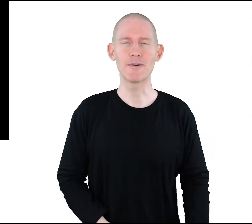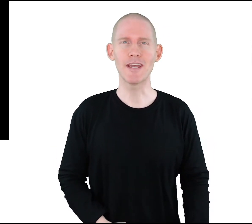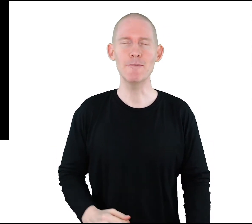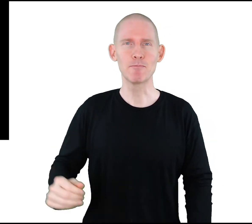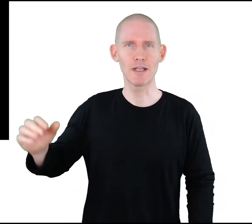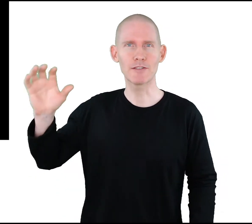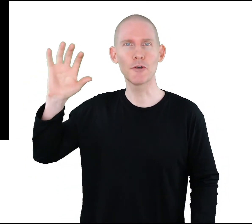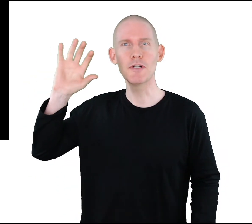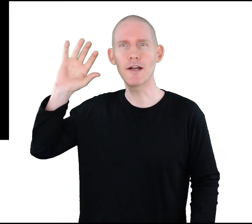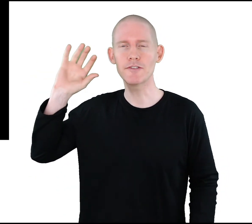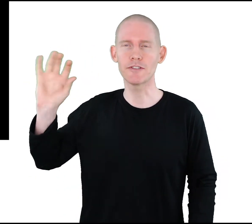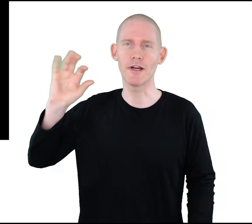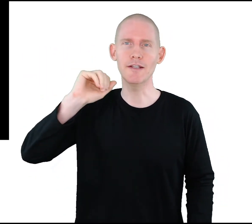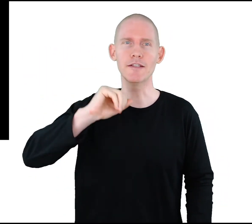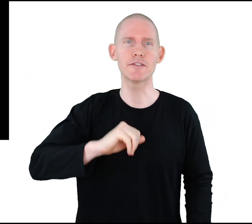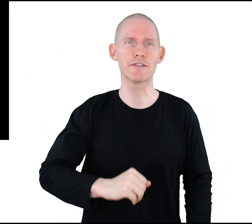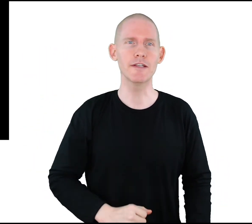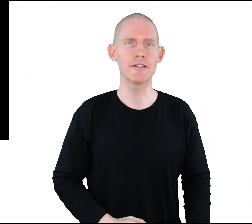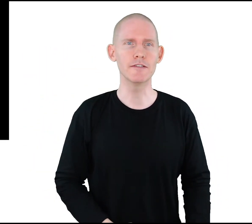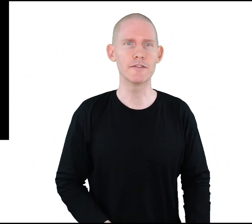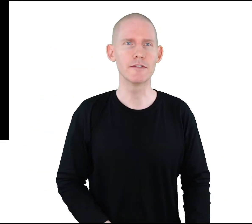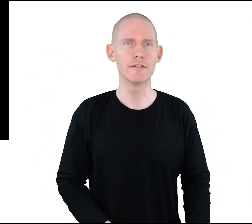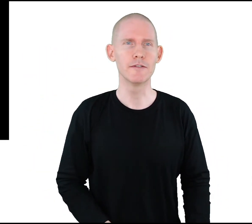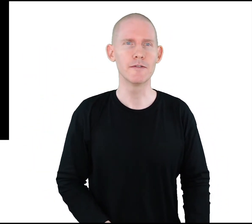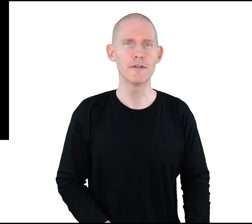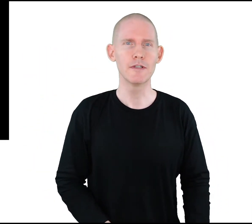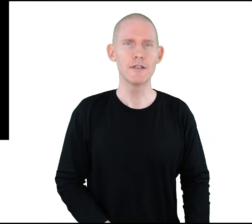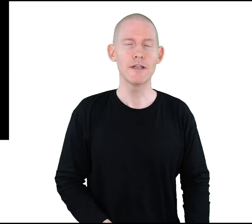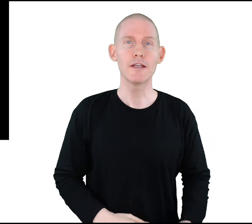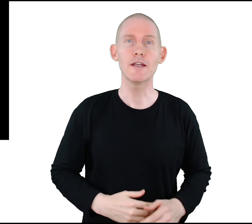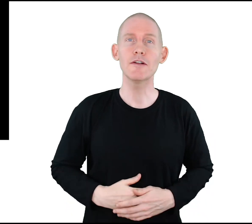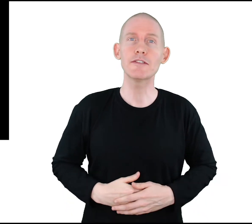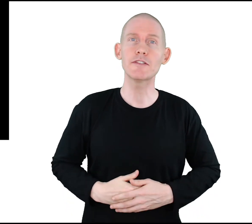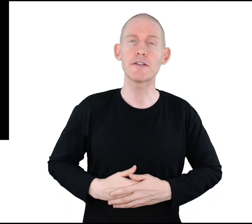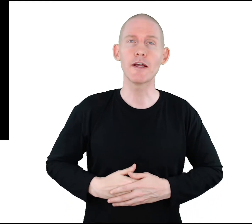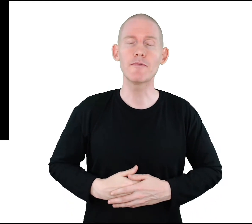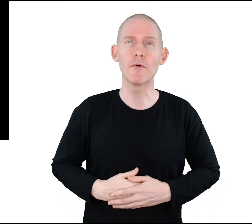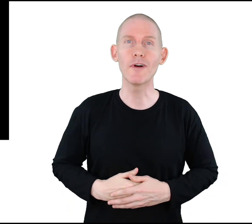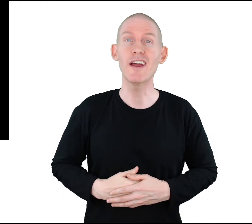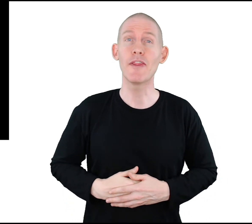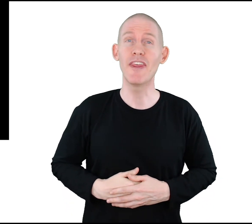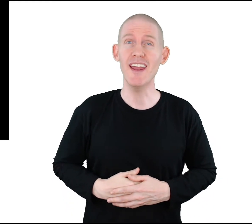Okay, let's learn how to sign this sentence. Here is the sign for they.